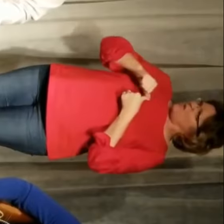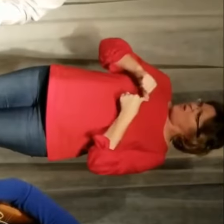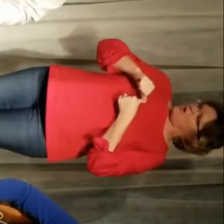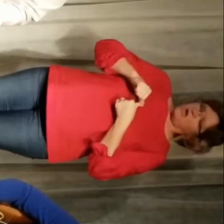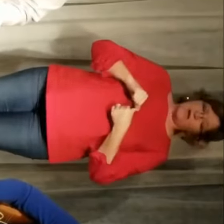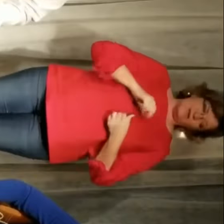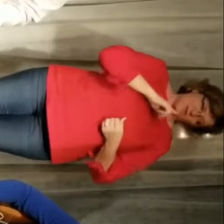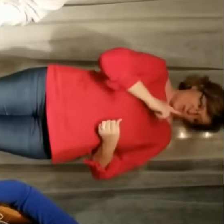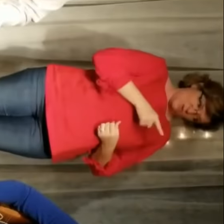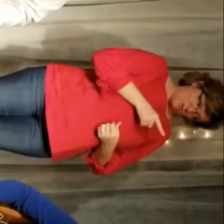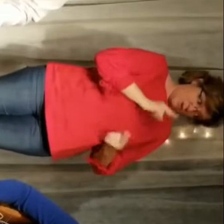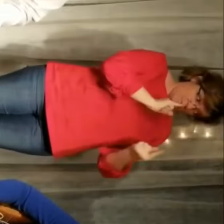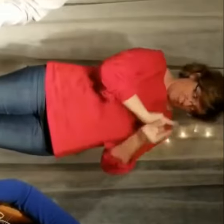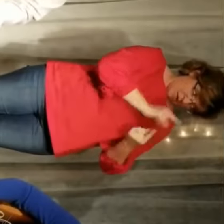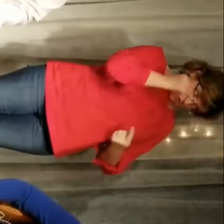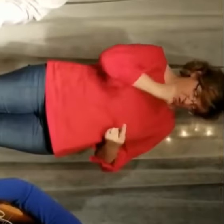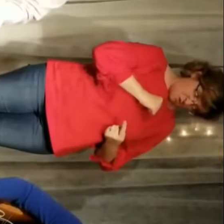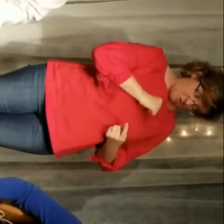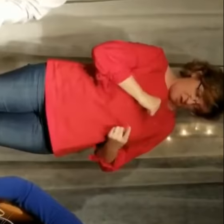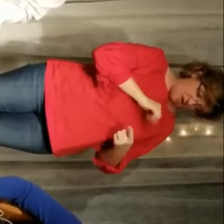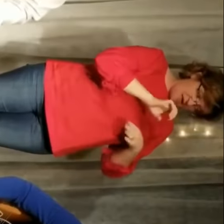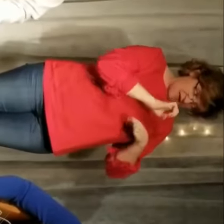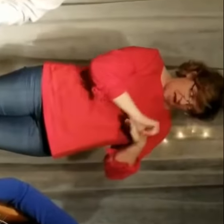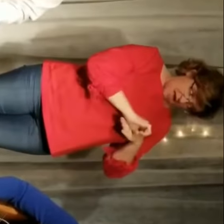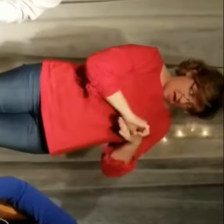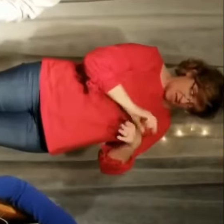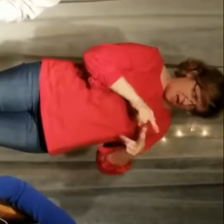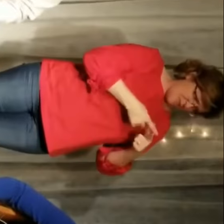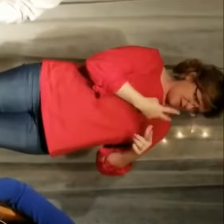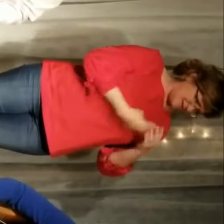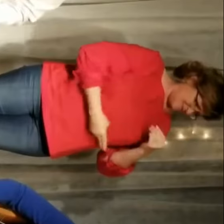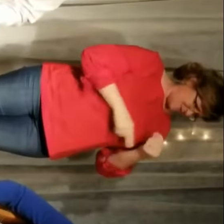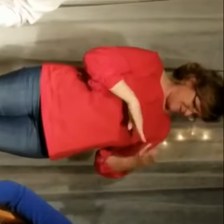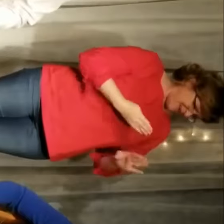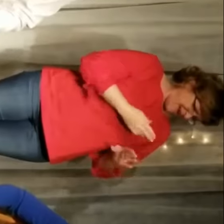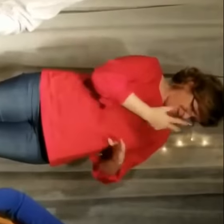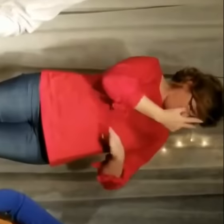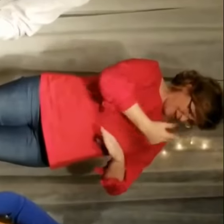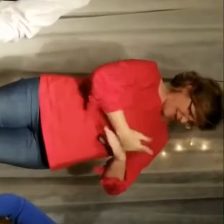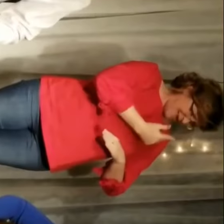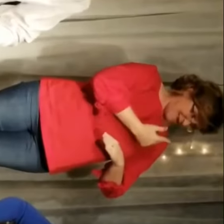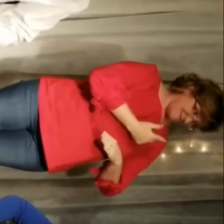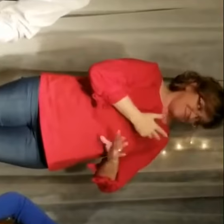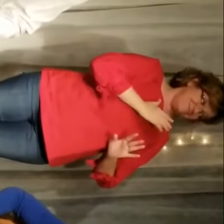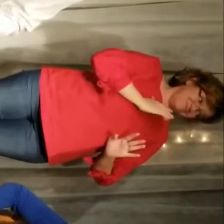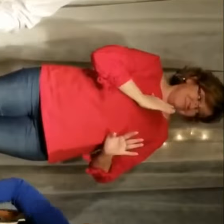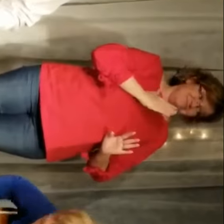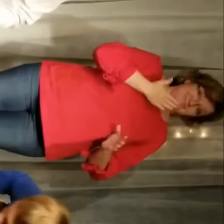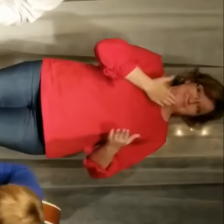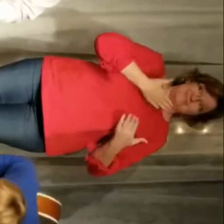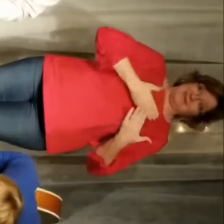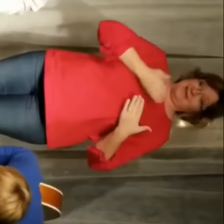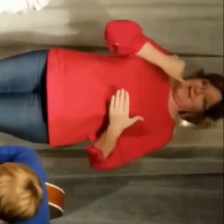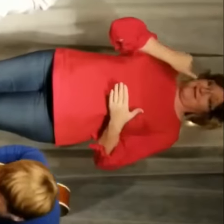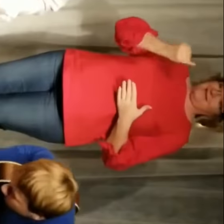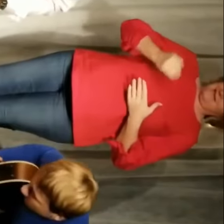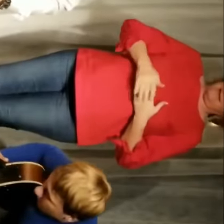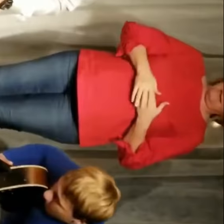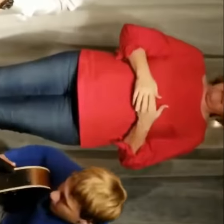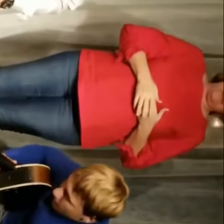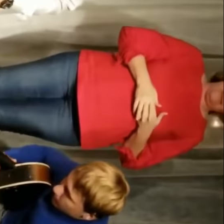see a girl at a party, you're proposing an hour later, and you're both dead in 3 days. Definitely romantic. Go with that.